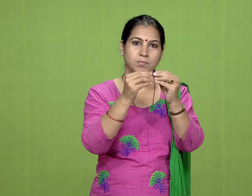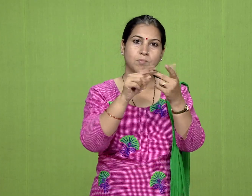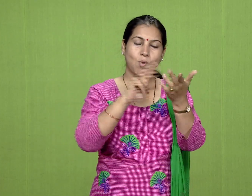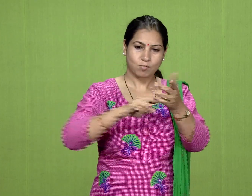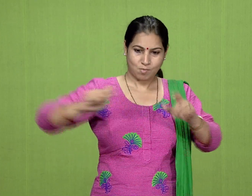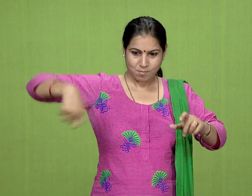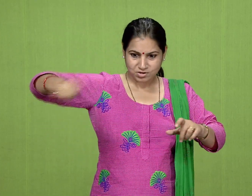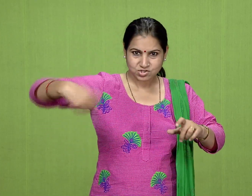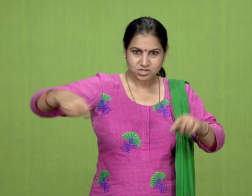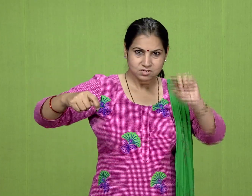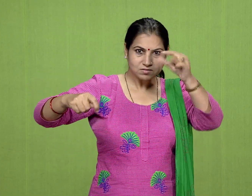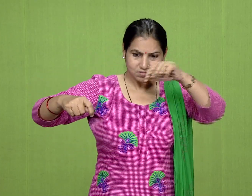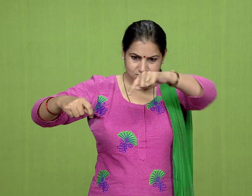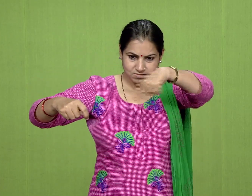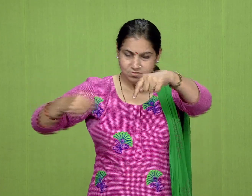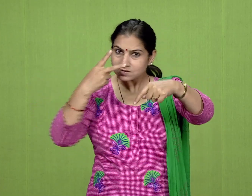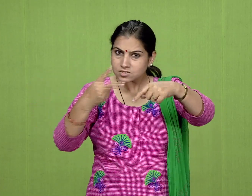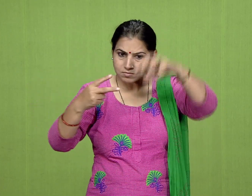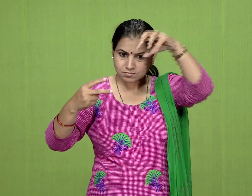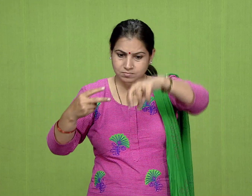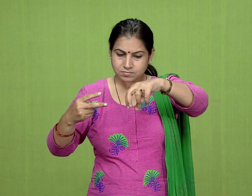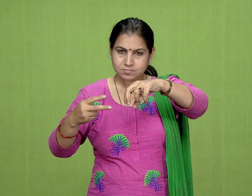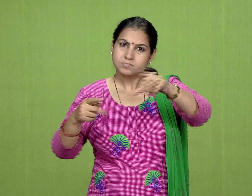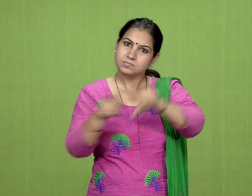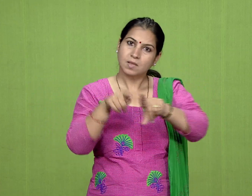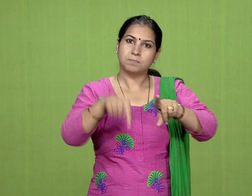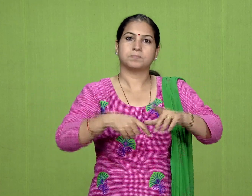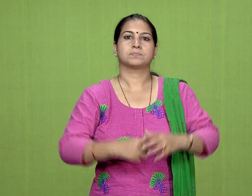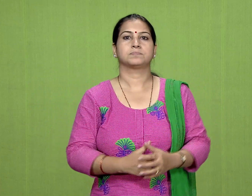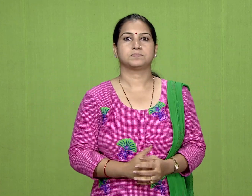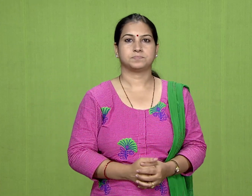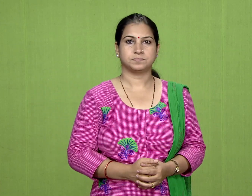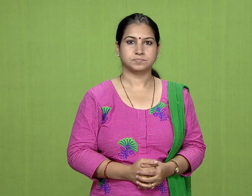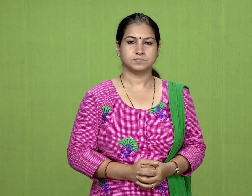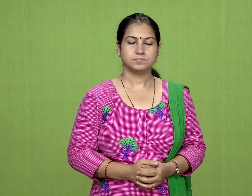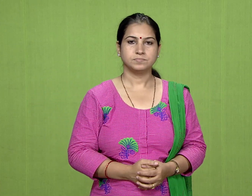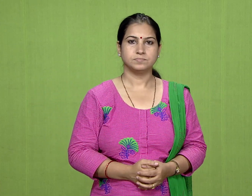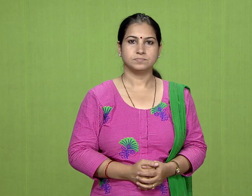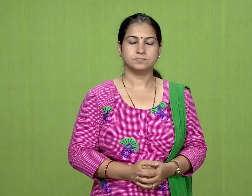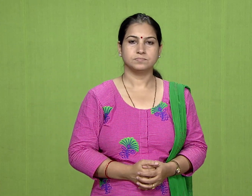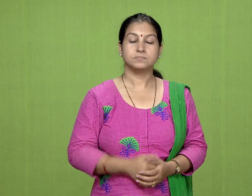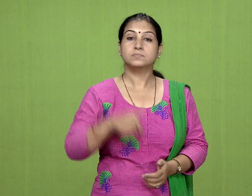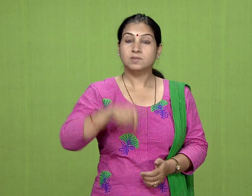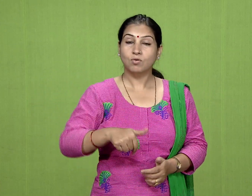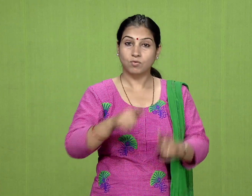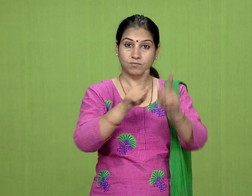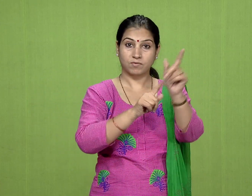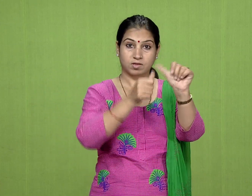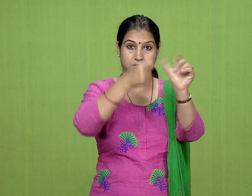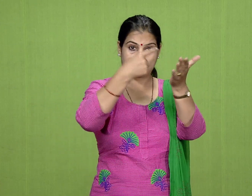are used for sewing machine. Now the yarns can be classified on the basis of